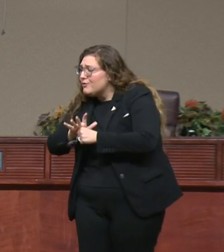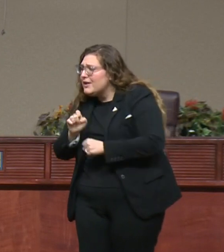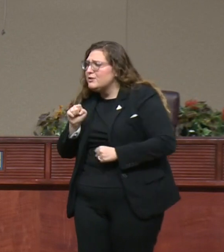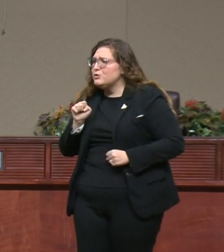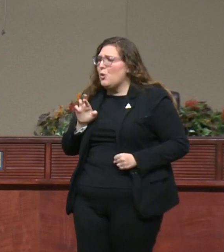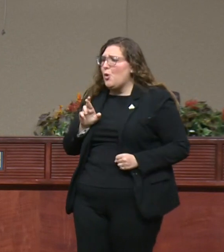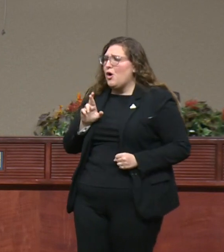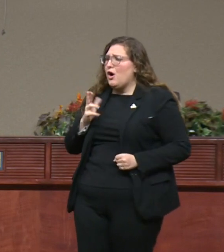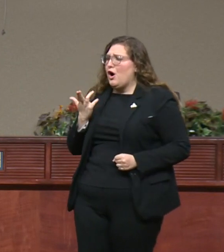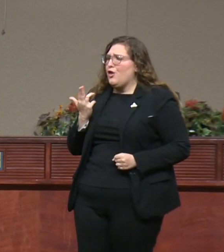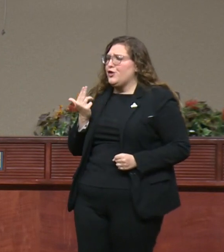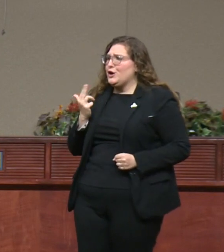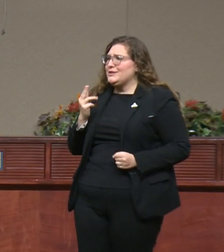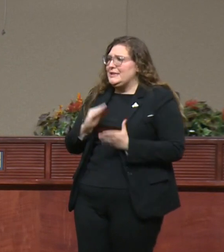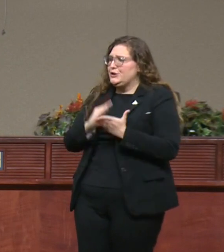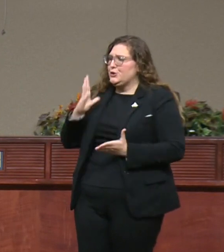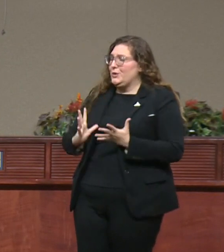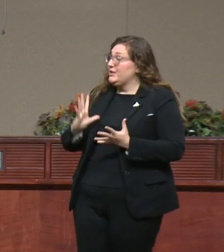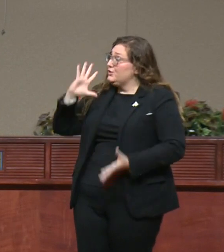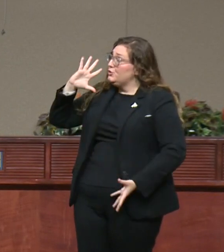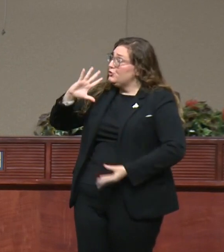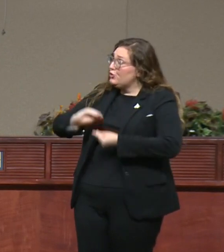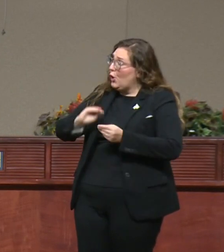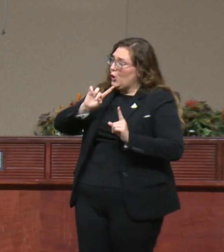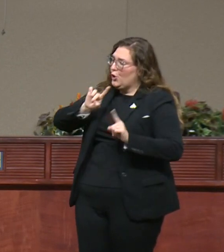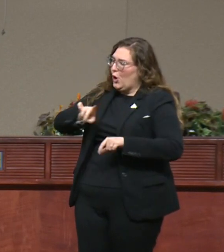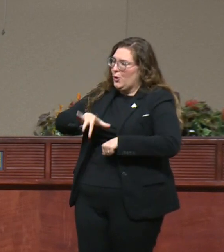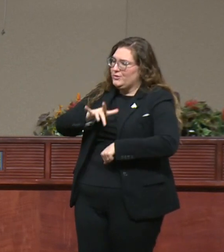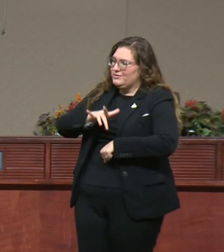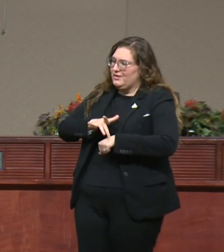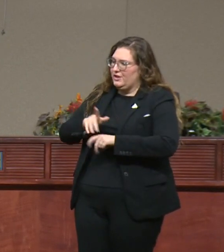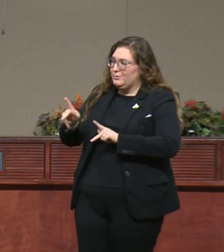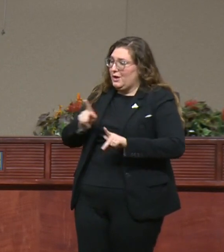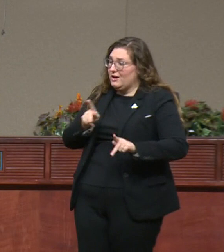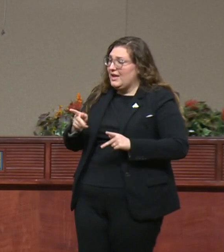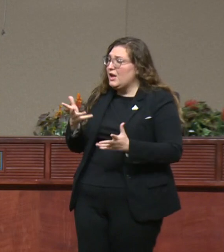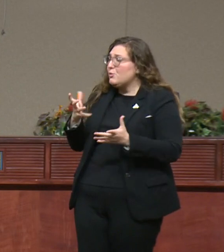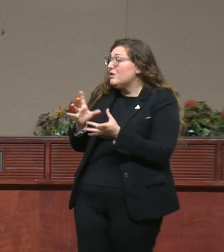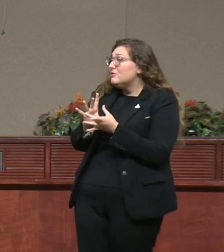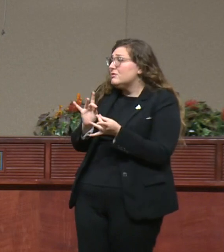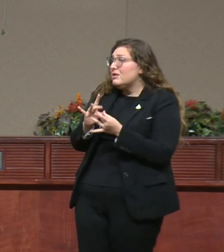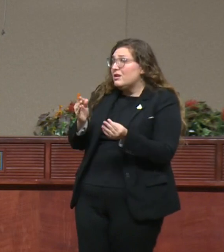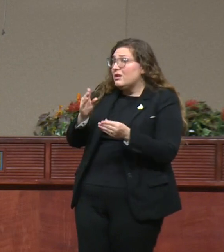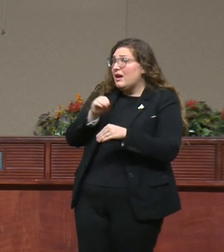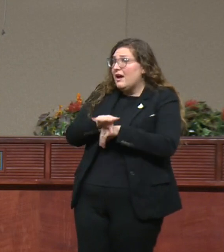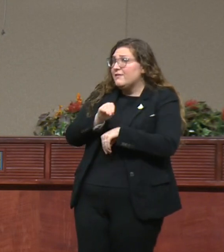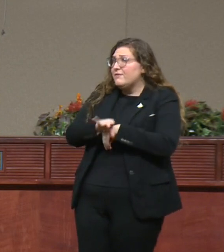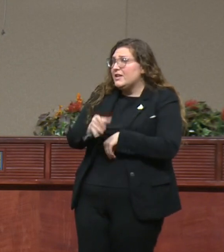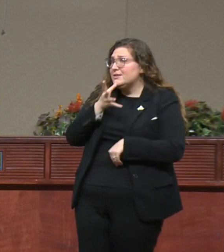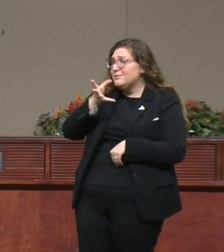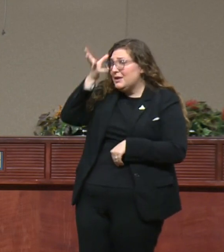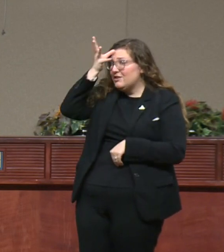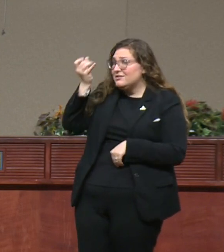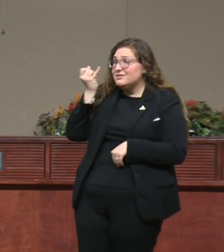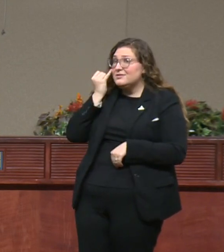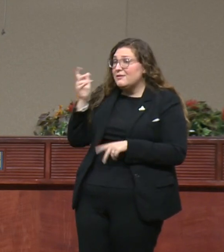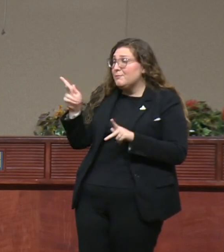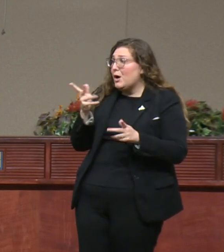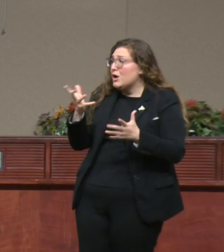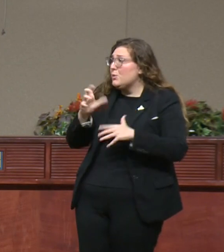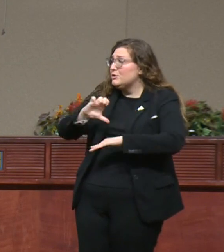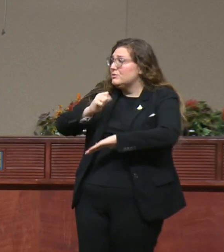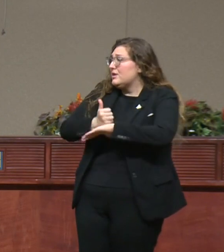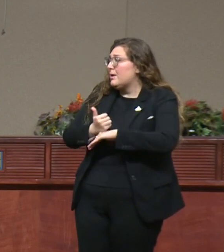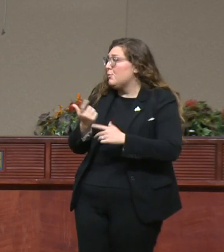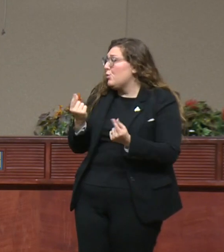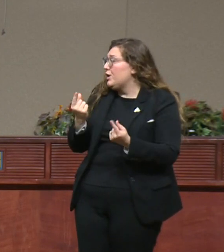party? And just what would you want to say to parents who may be planning birthday parties for their own kids? So there are